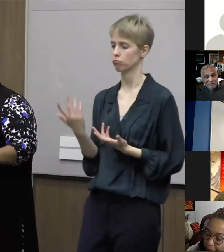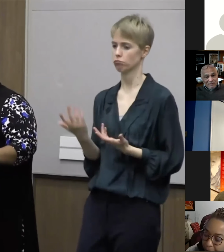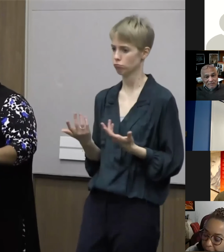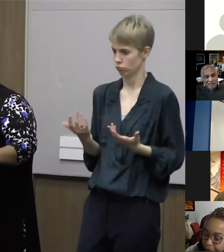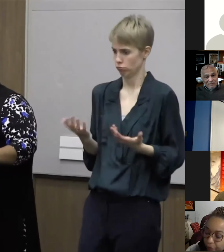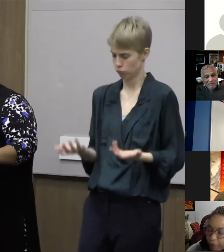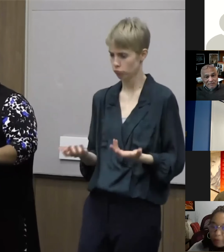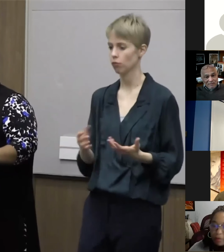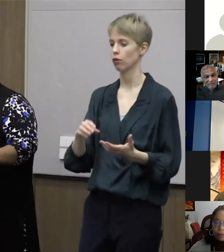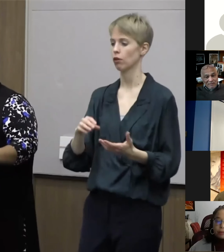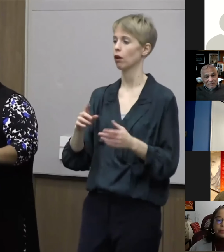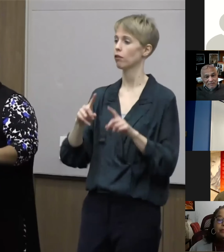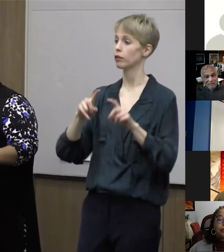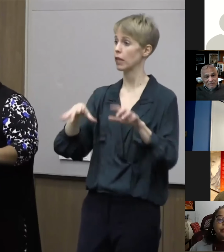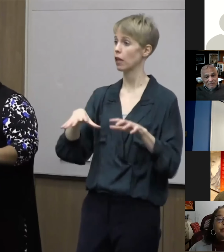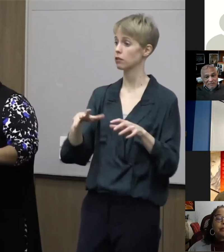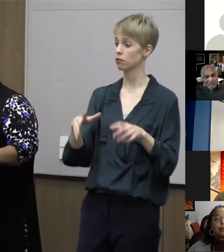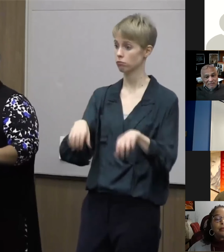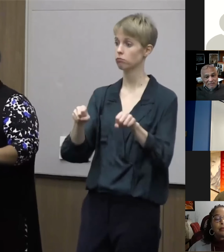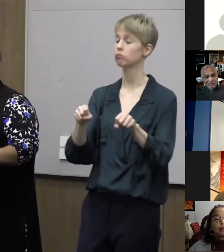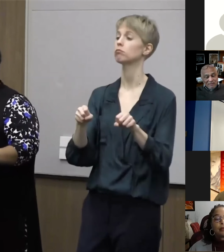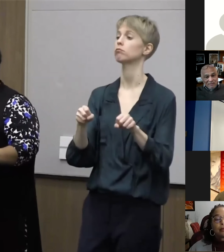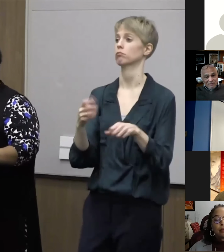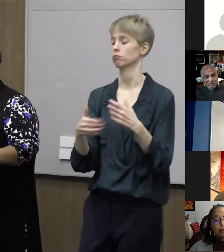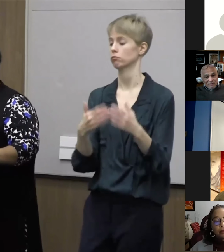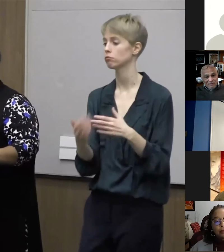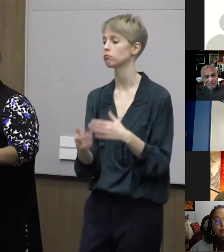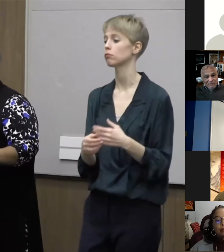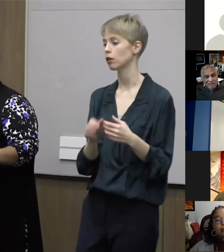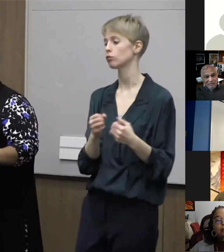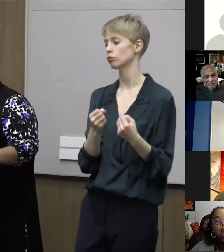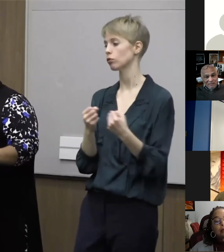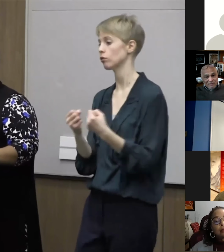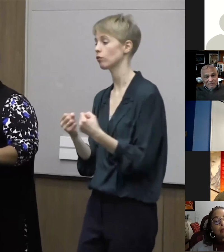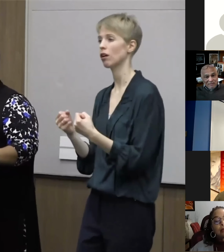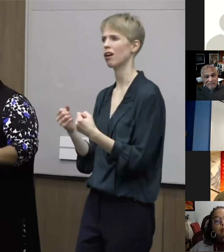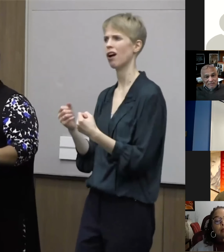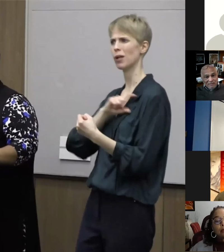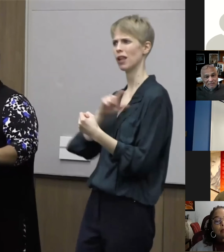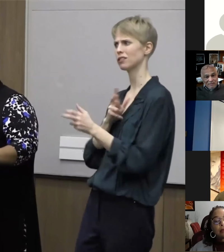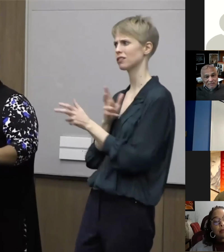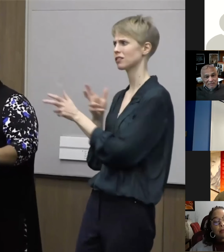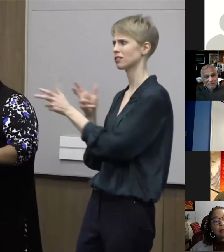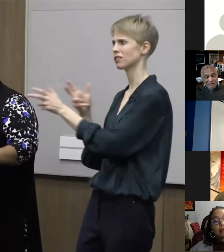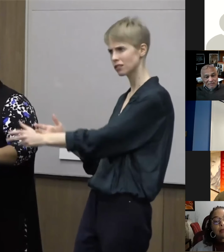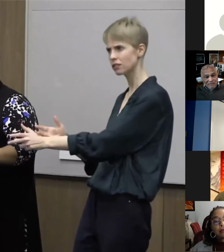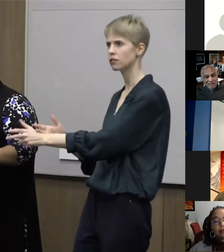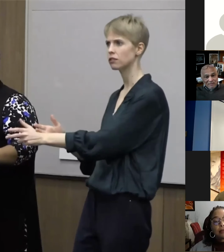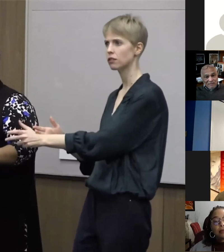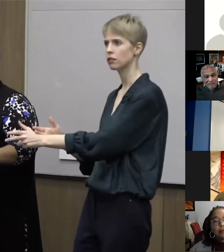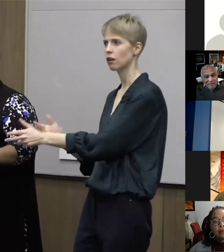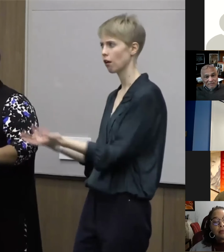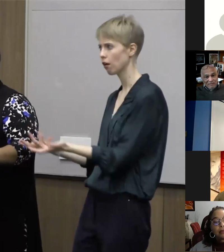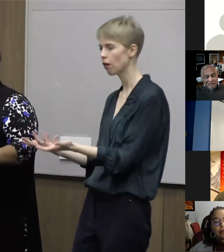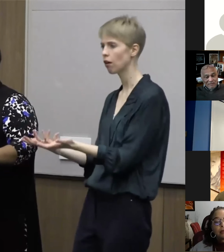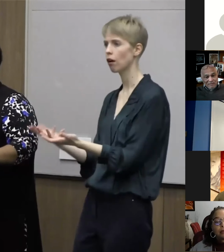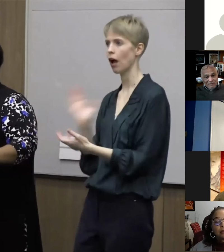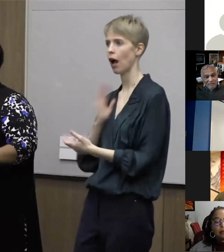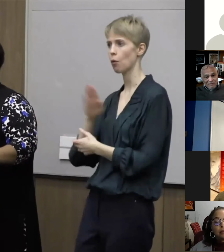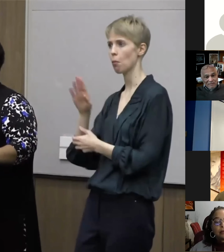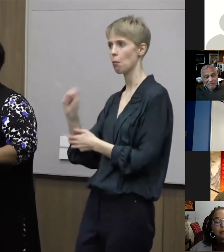by the city police and the state highway patrolmen and carried back to Indianola, where the bus driver was charged that day with